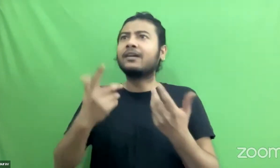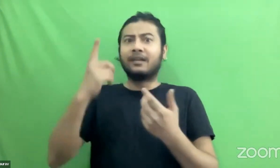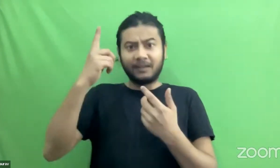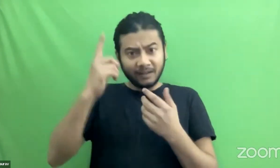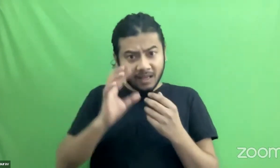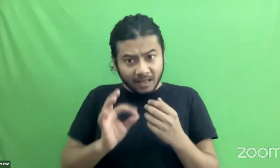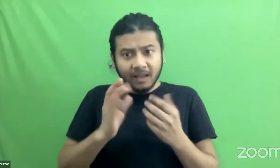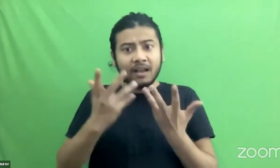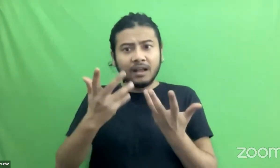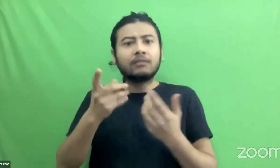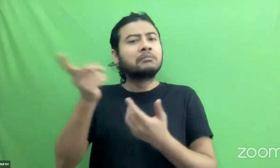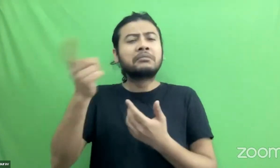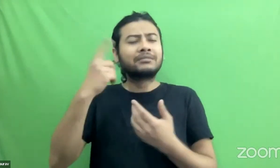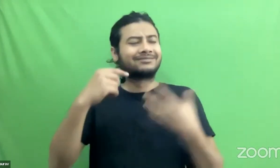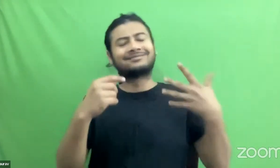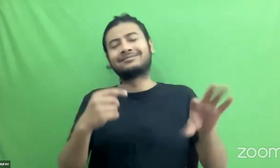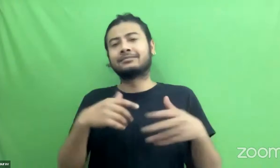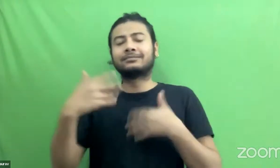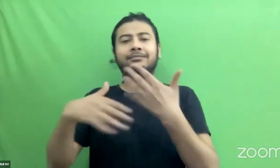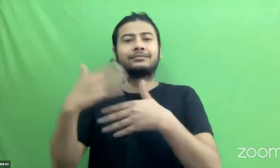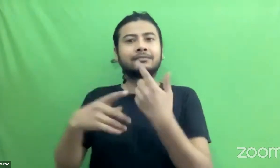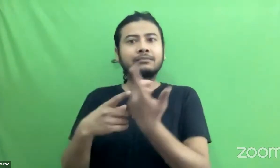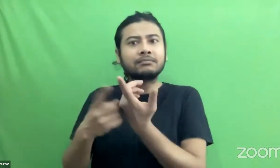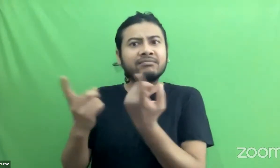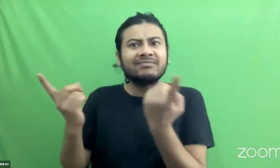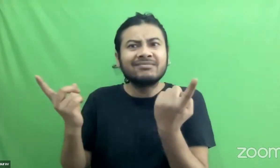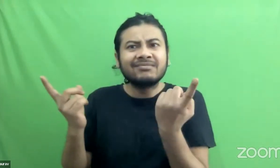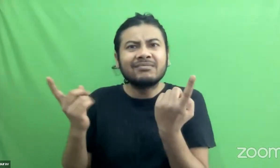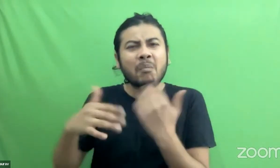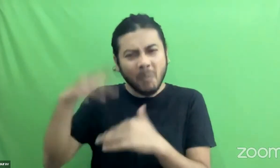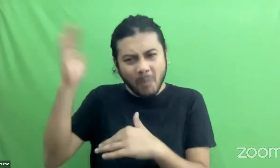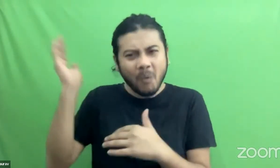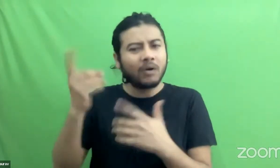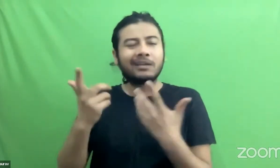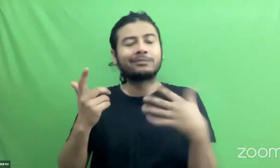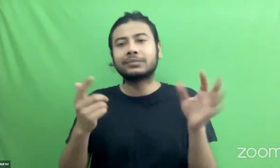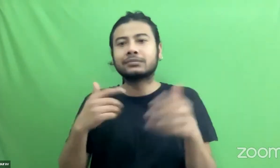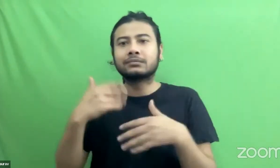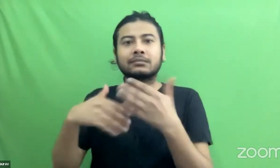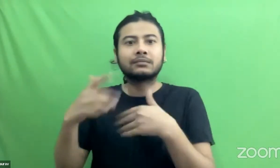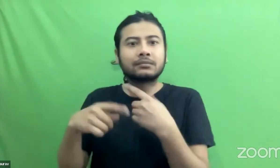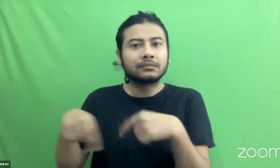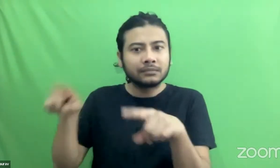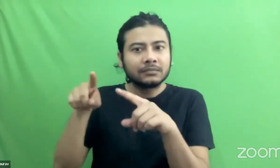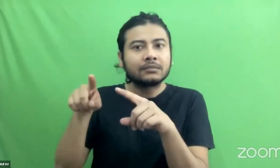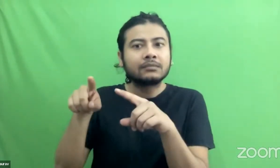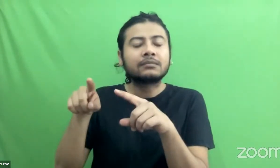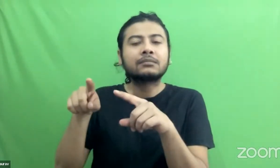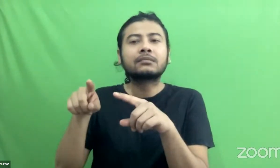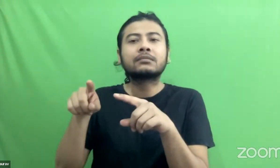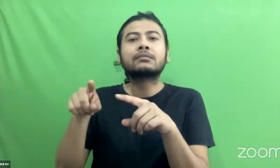in this Kali Yuga, especially in this Kali Yuga, advises a very easy